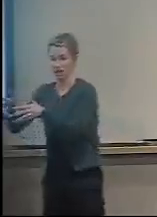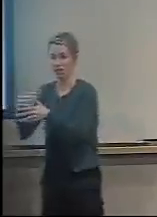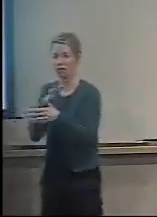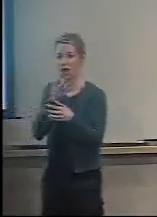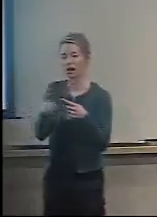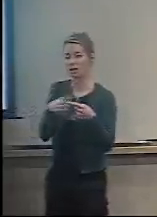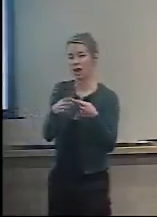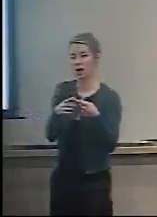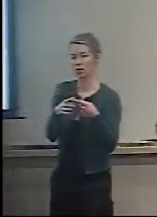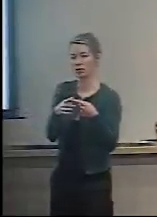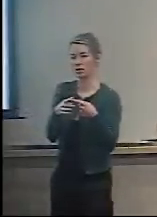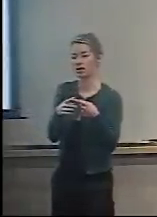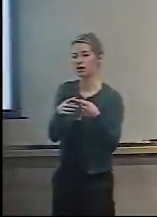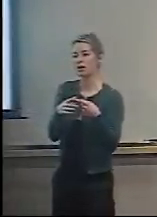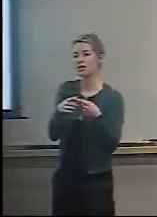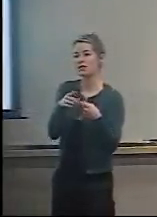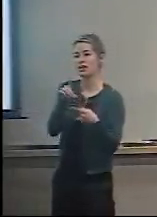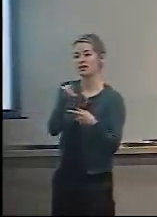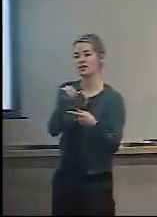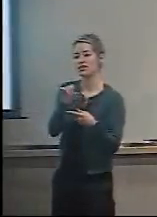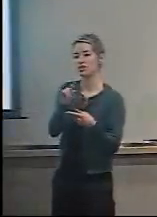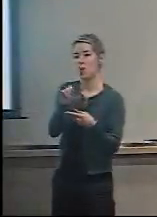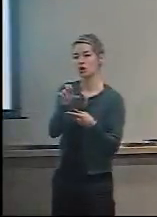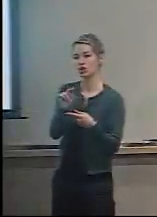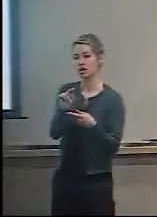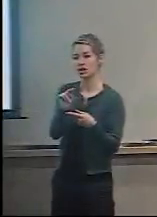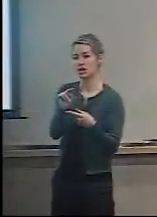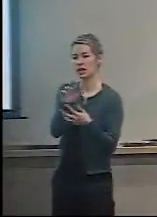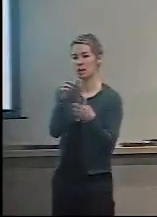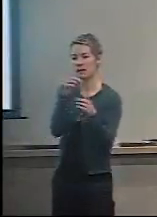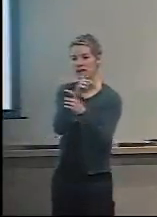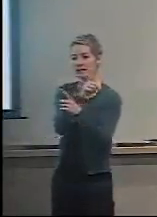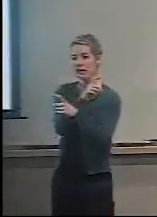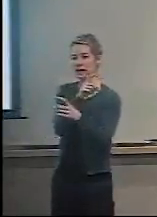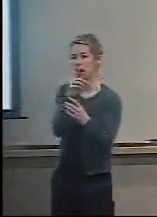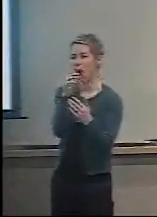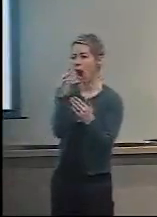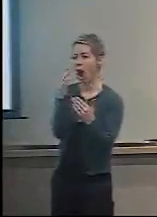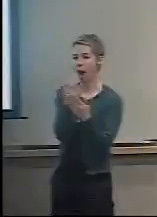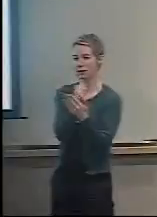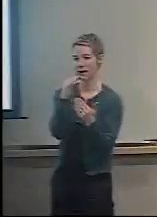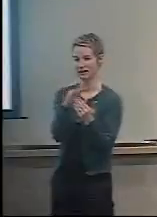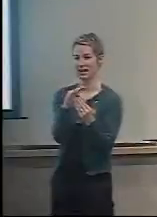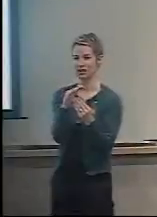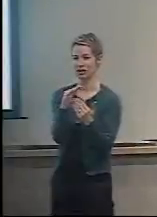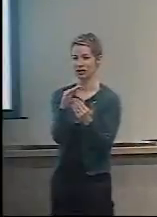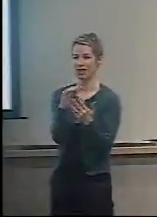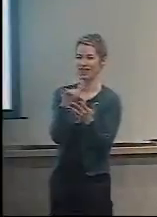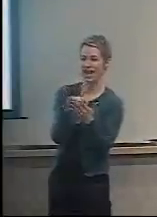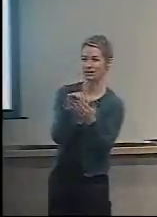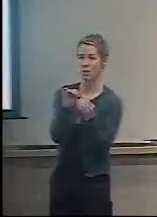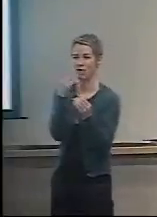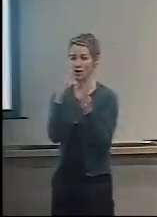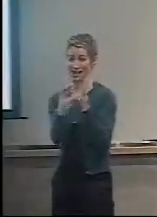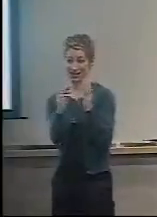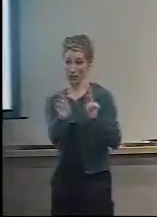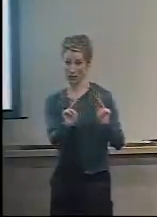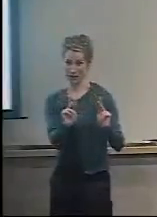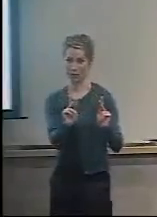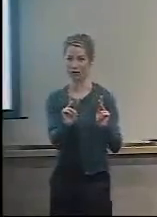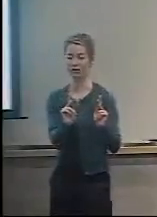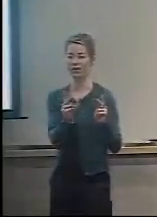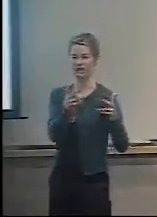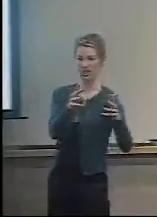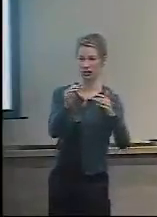the rate distortion complexity optimization, not very much. That'll be for the sort of technical people. A little bit about our